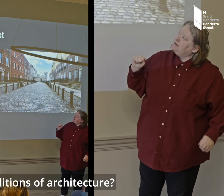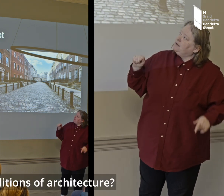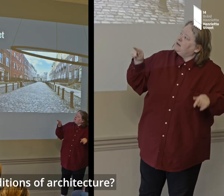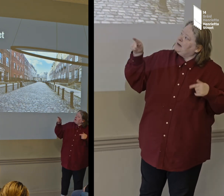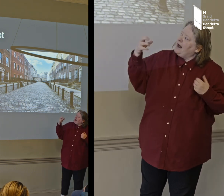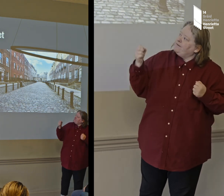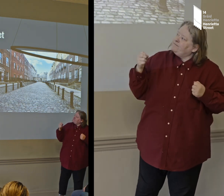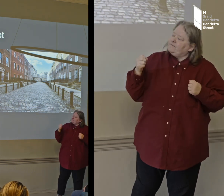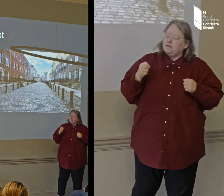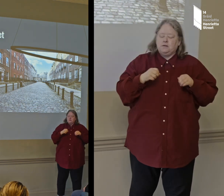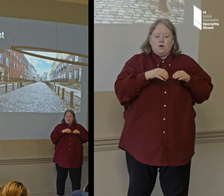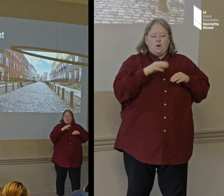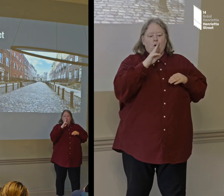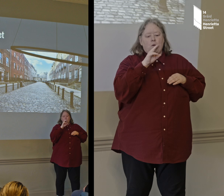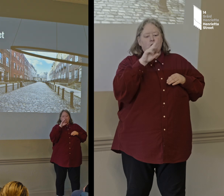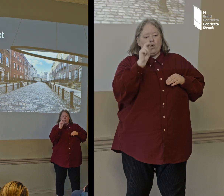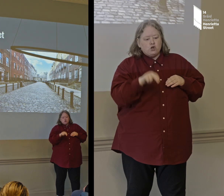traditions of architecture?